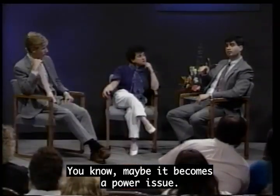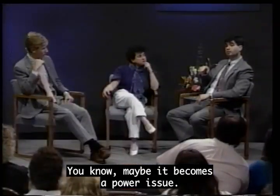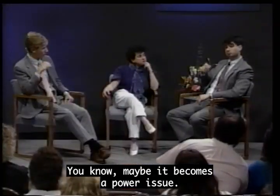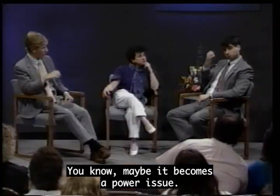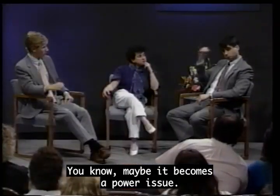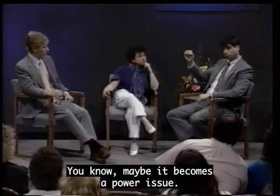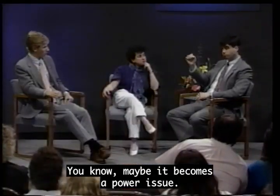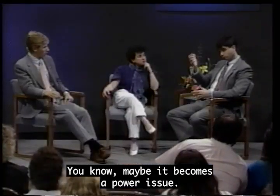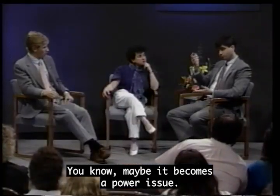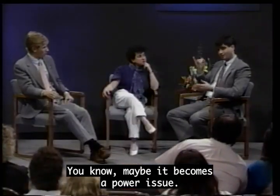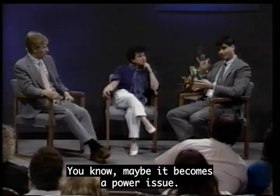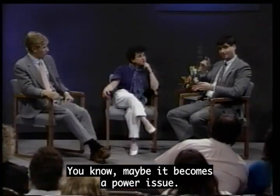In addition to that,